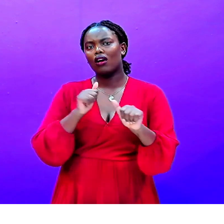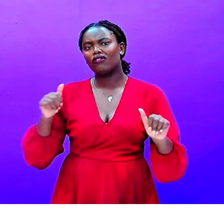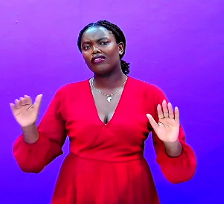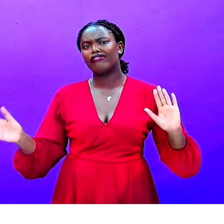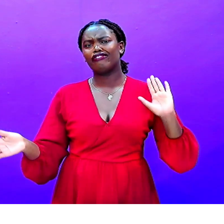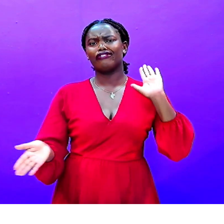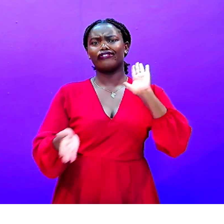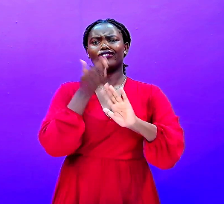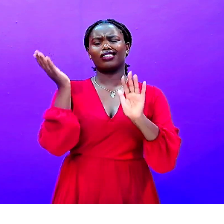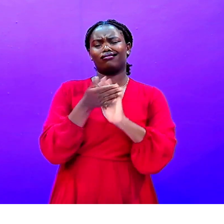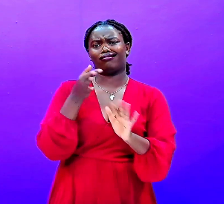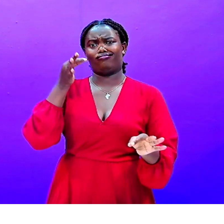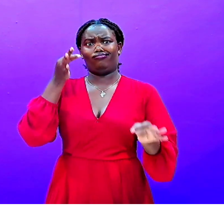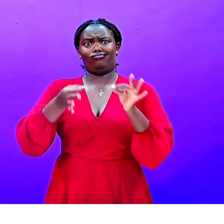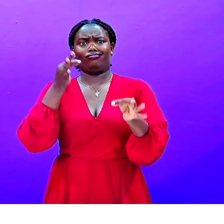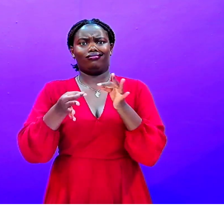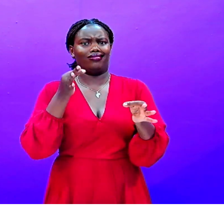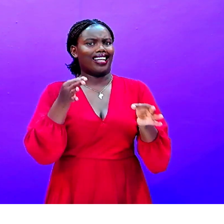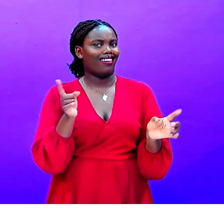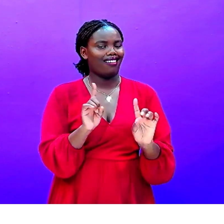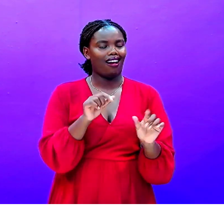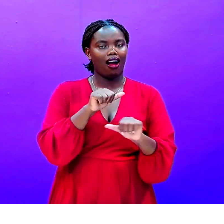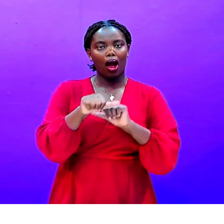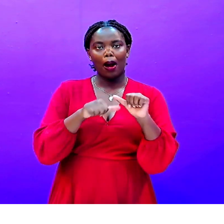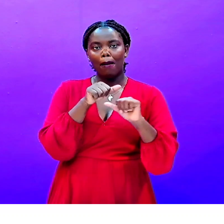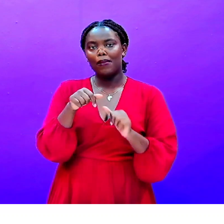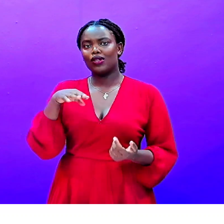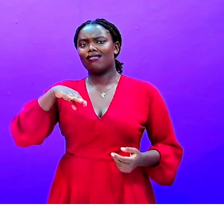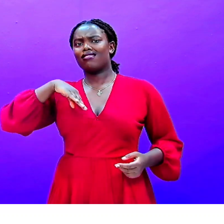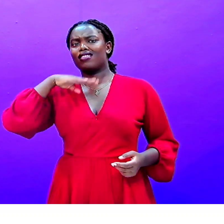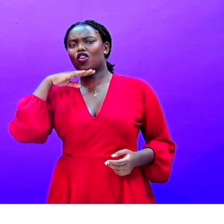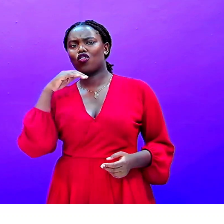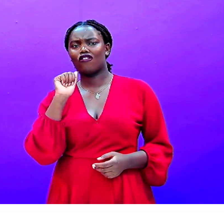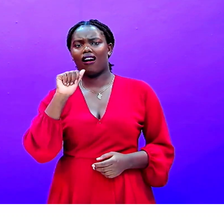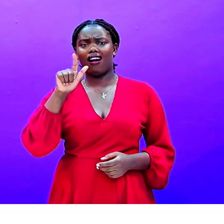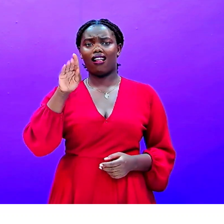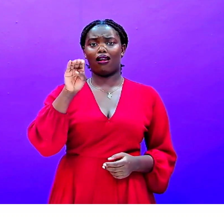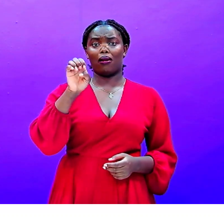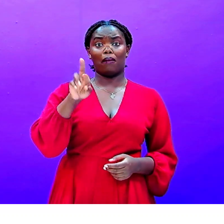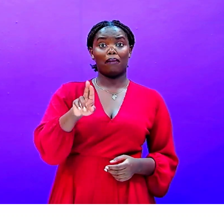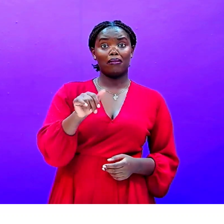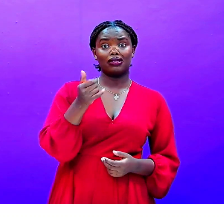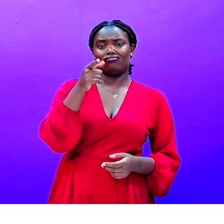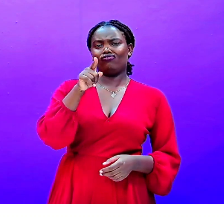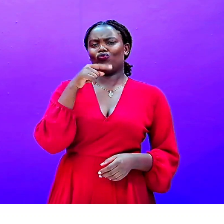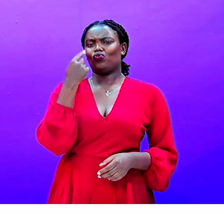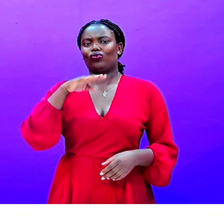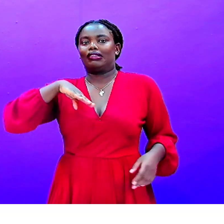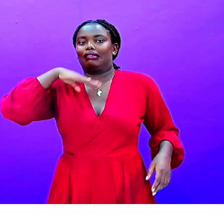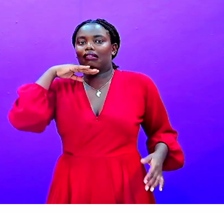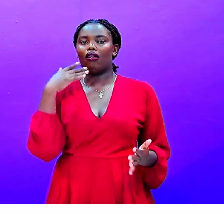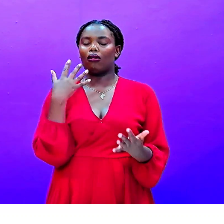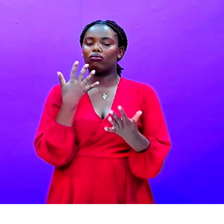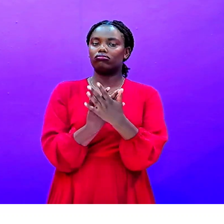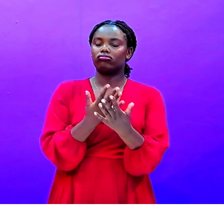to avoid rushing to judgment over the death of Albert Omondi Ojwang, who died in